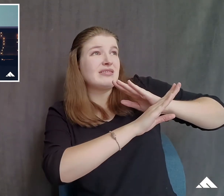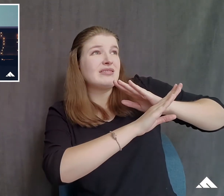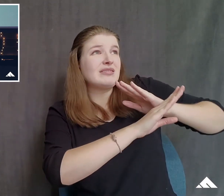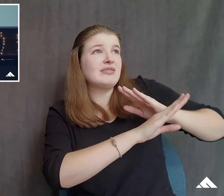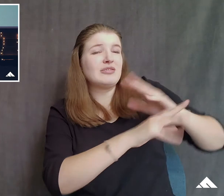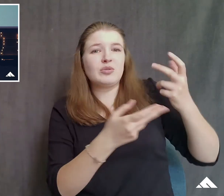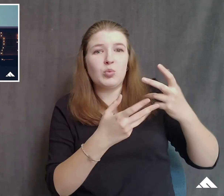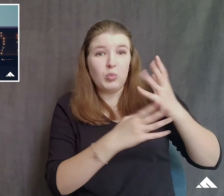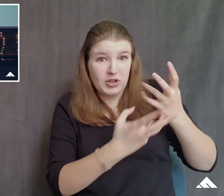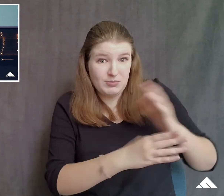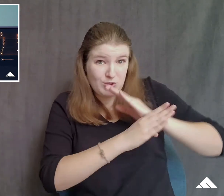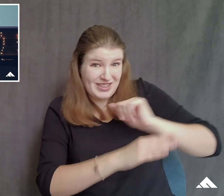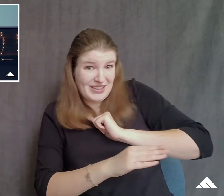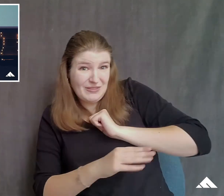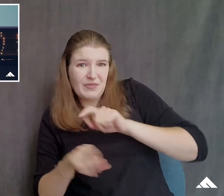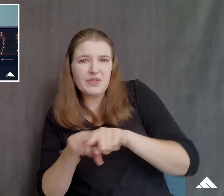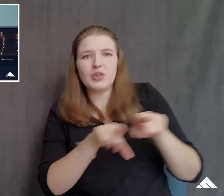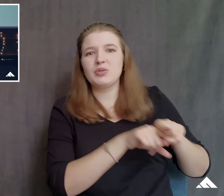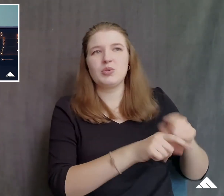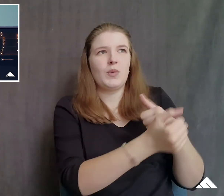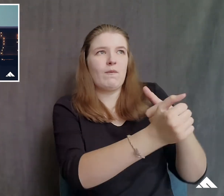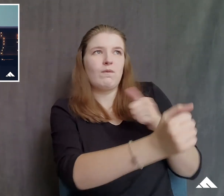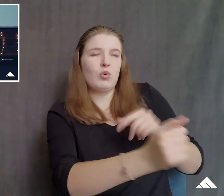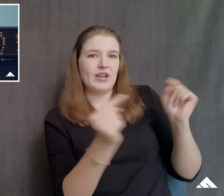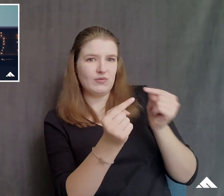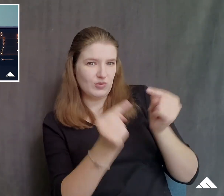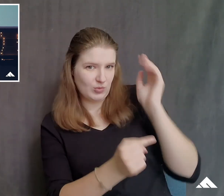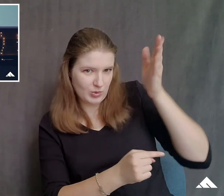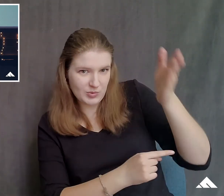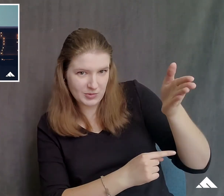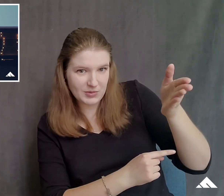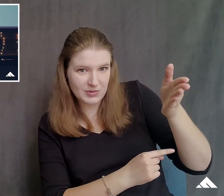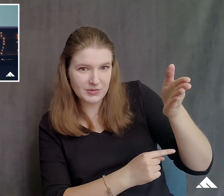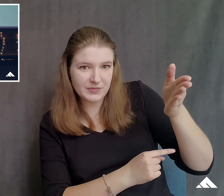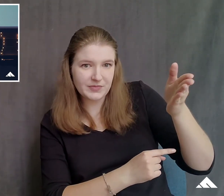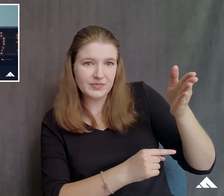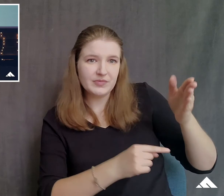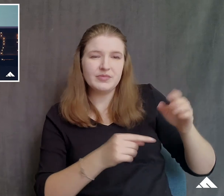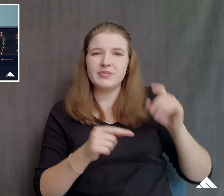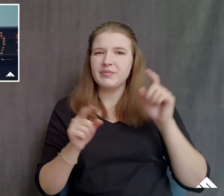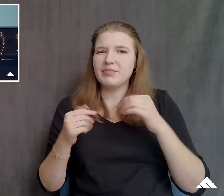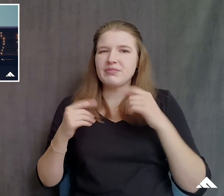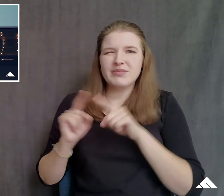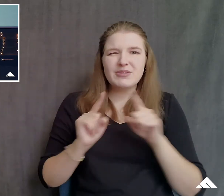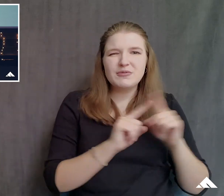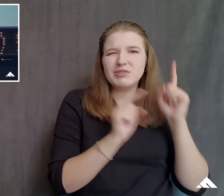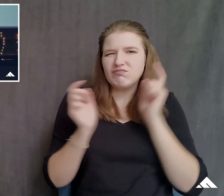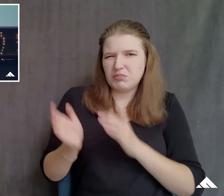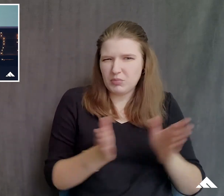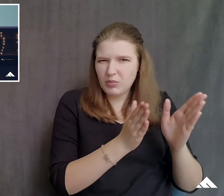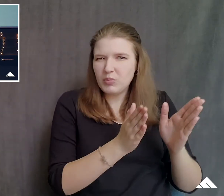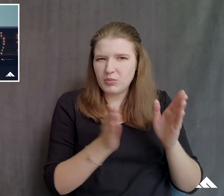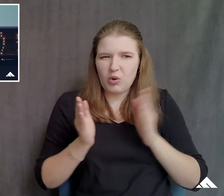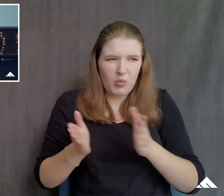injury. There are strategies that we implement in our style of relating to protect our wounded self